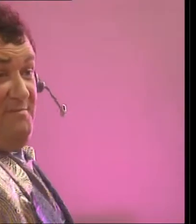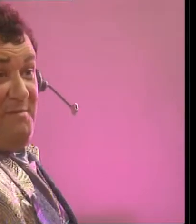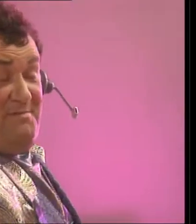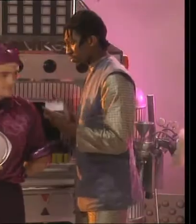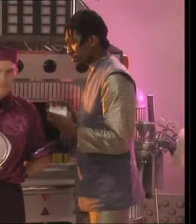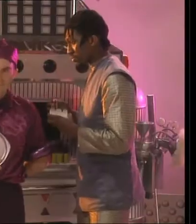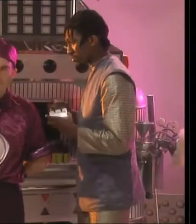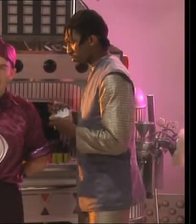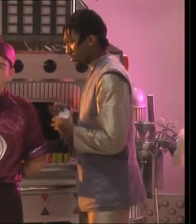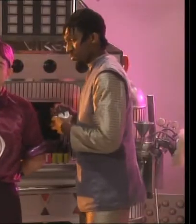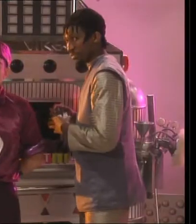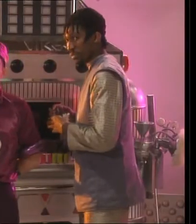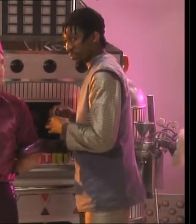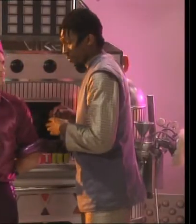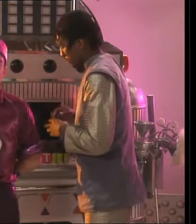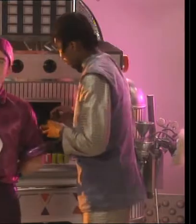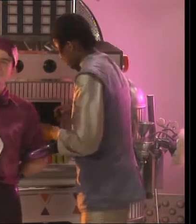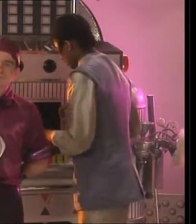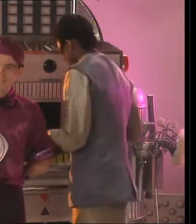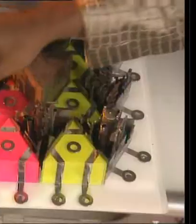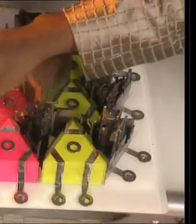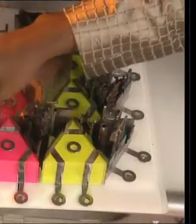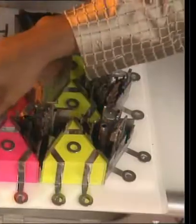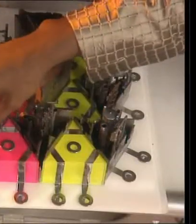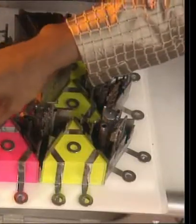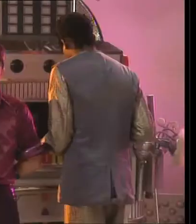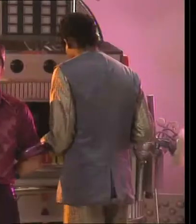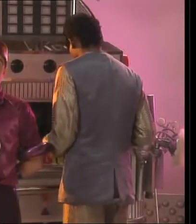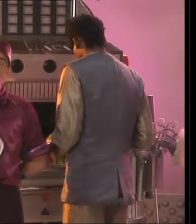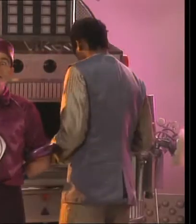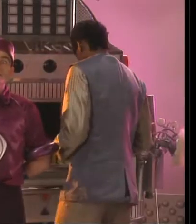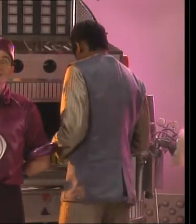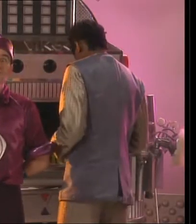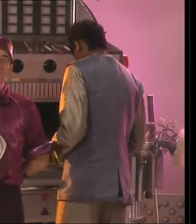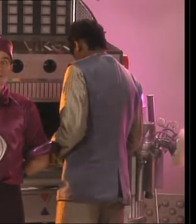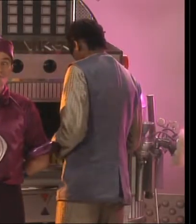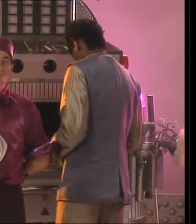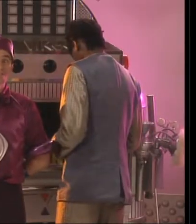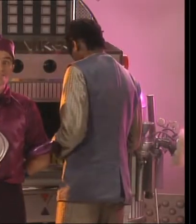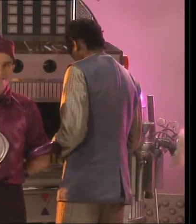problem? He won't be a moment. Just a slight technical hitch with our VIC-60.